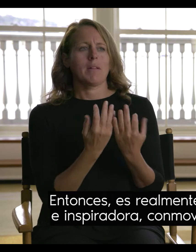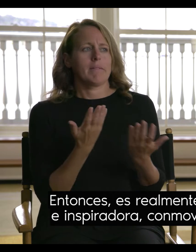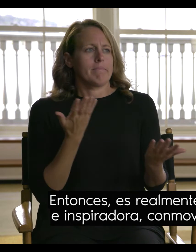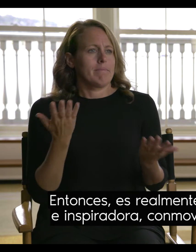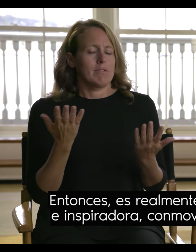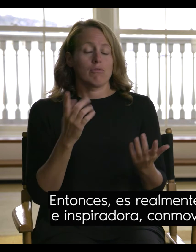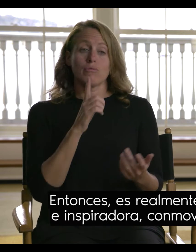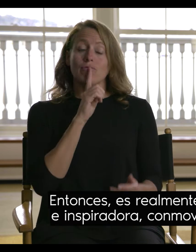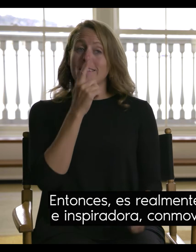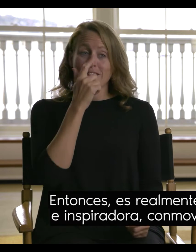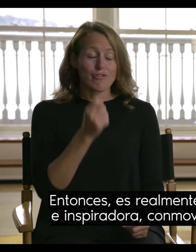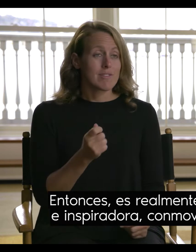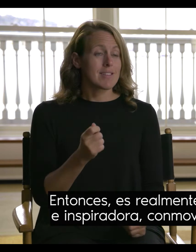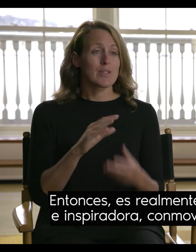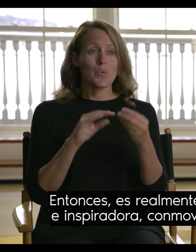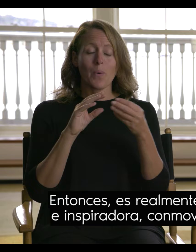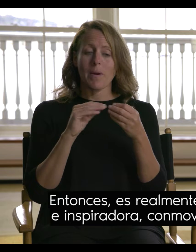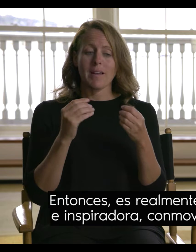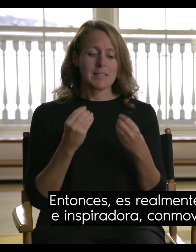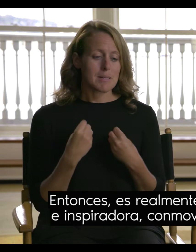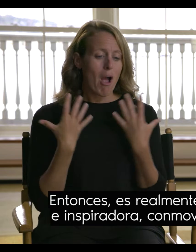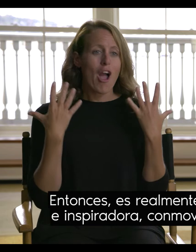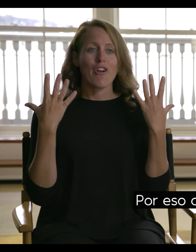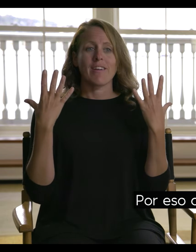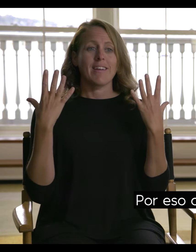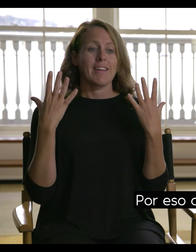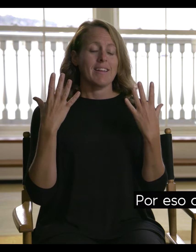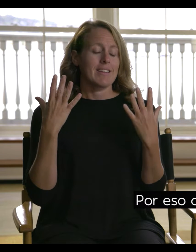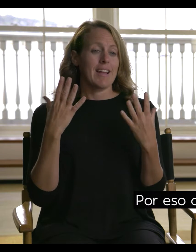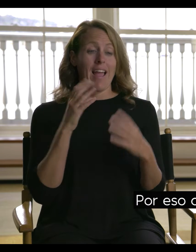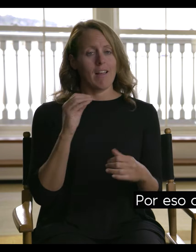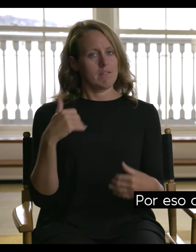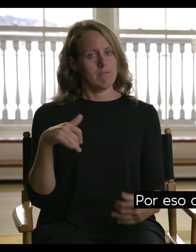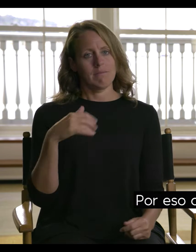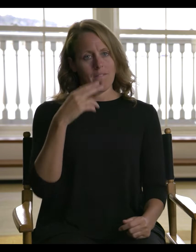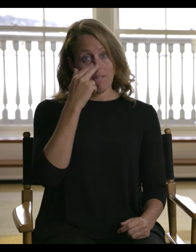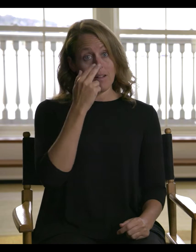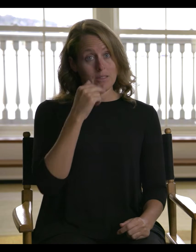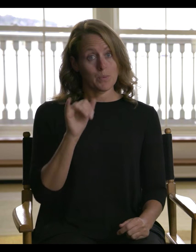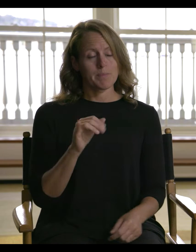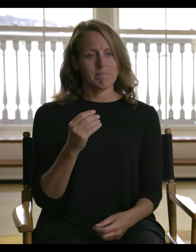inspiring, touching, and also funny. So that's why I love this movie.